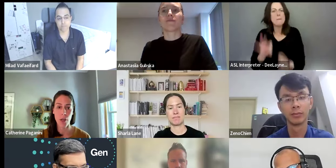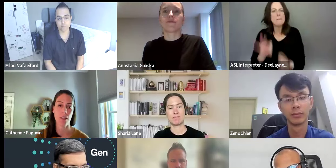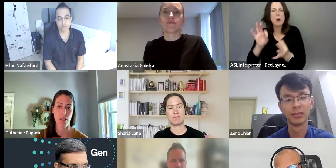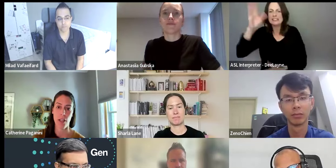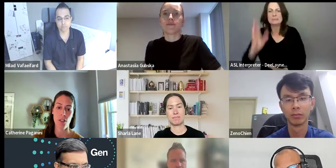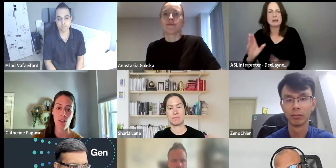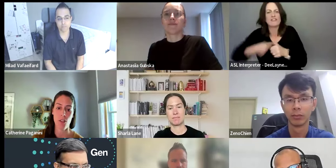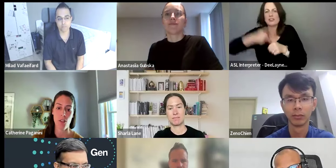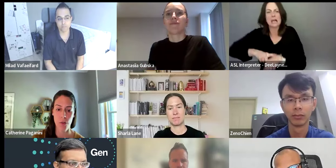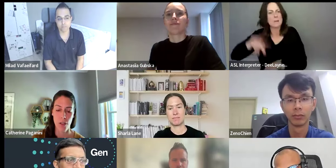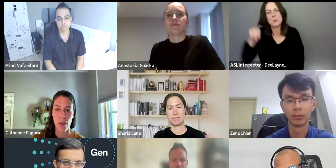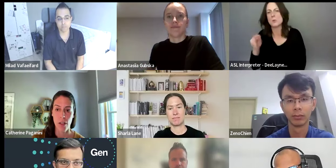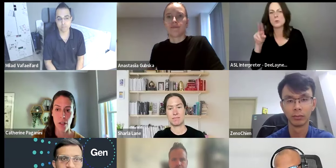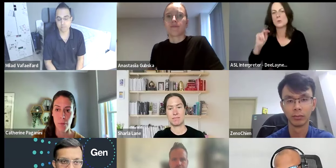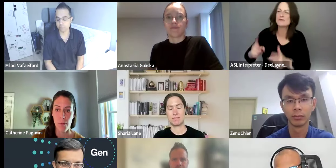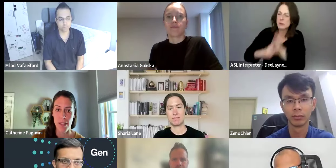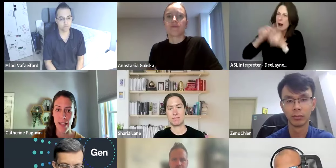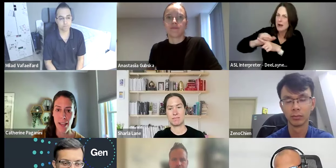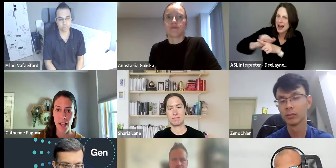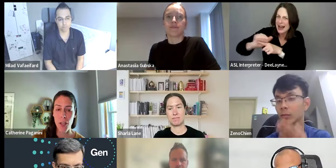something that requires practice, right? So